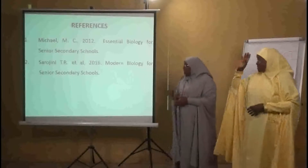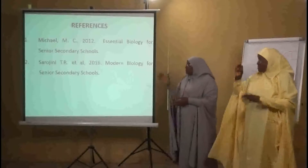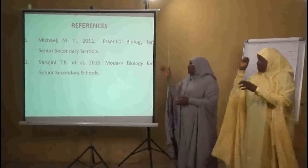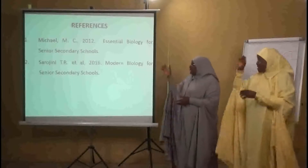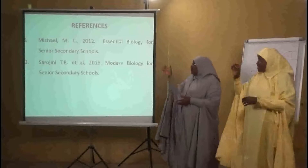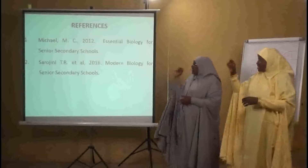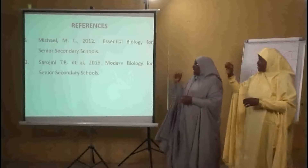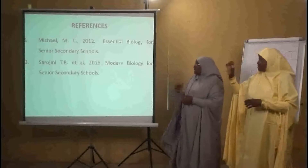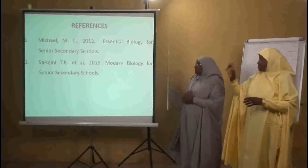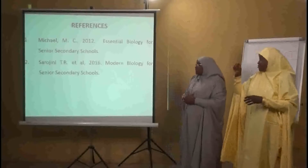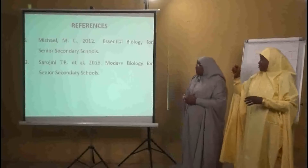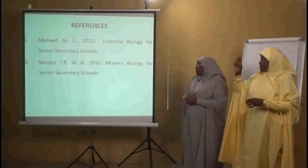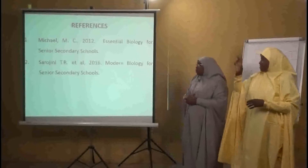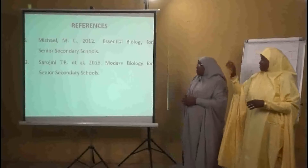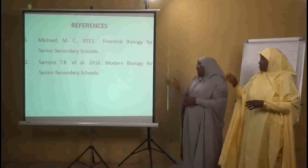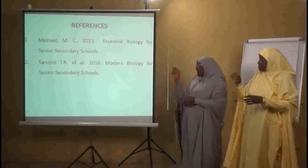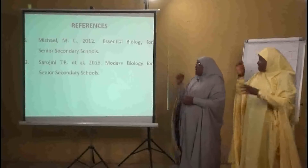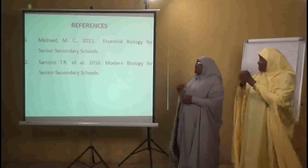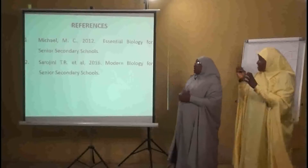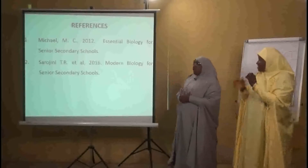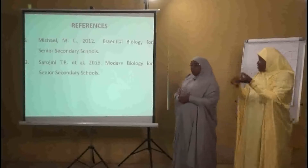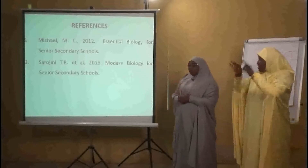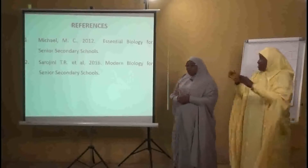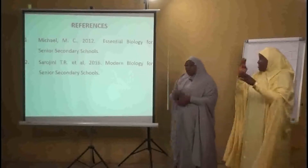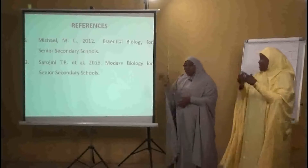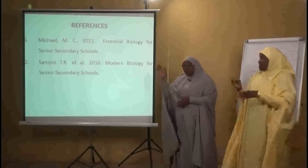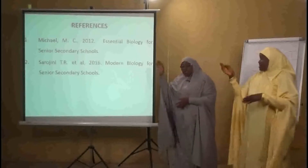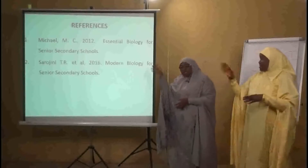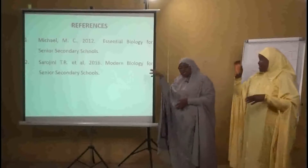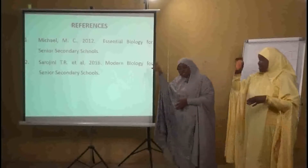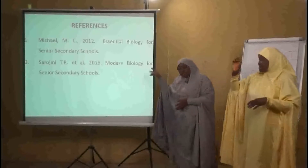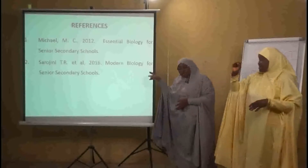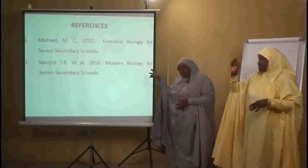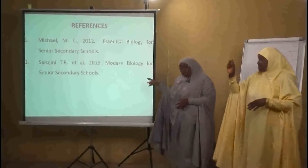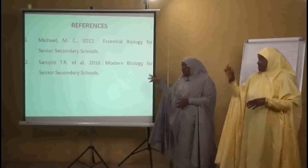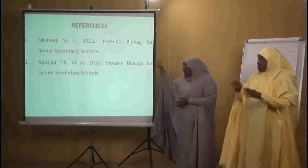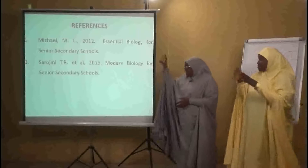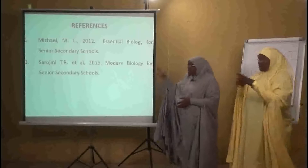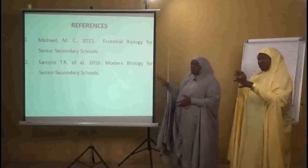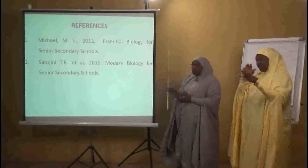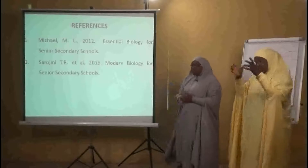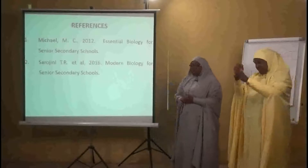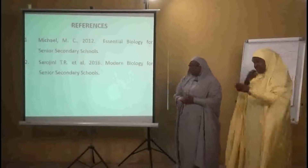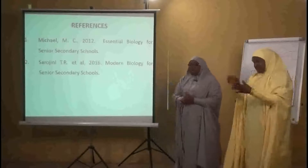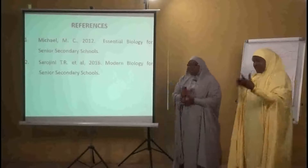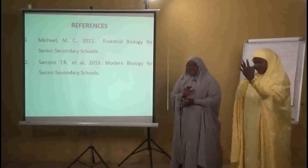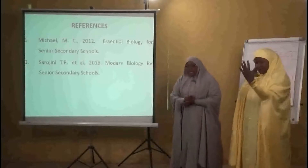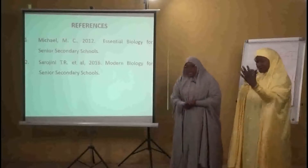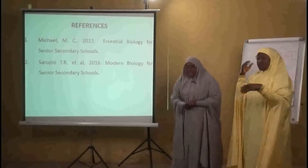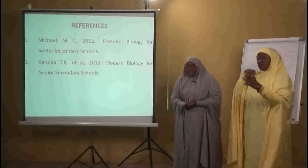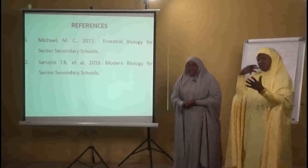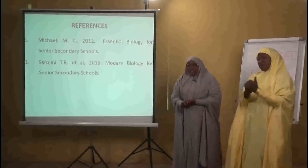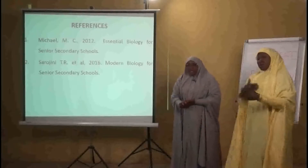Biology, then my Modern Biology for Secondary School by Sarah Joni. You can contact these books as far as this topic is concerned if